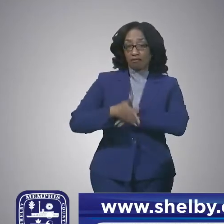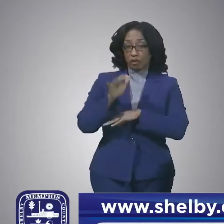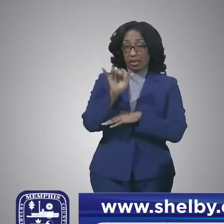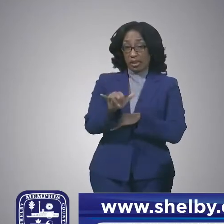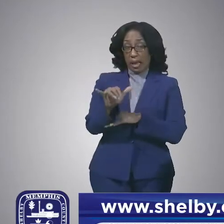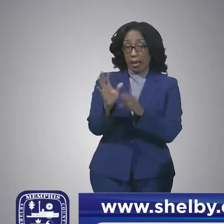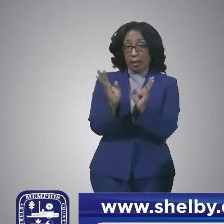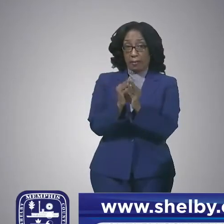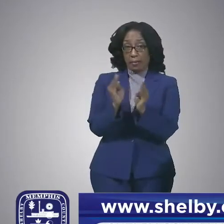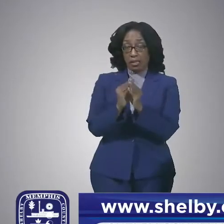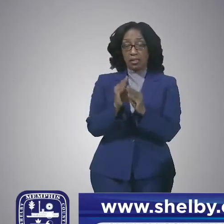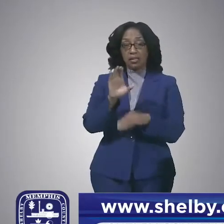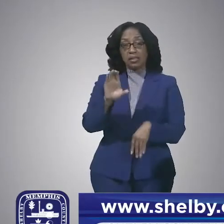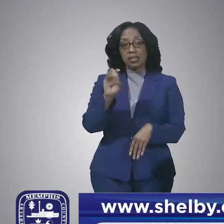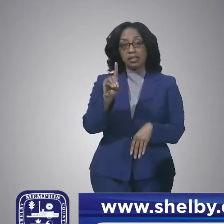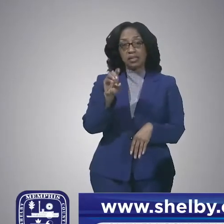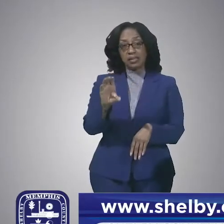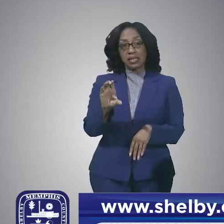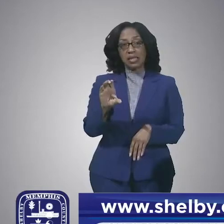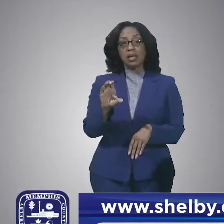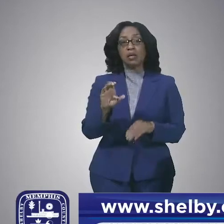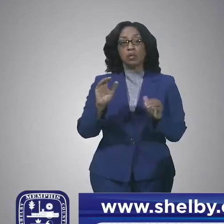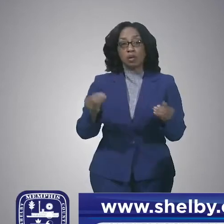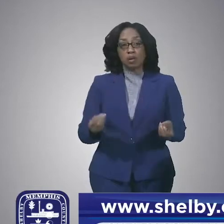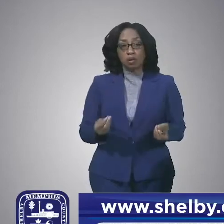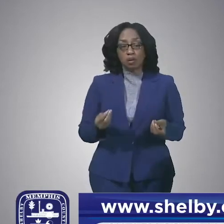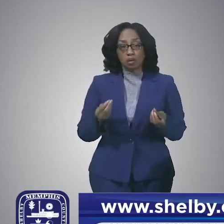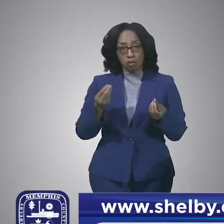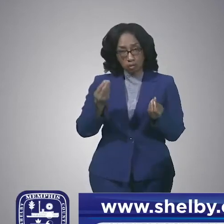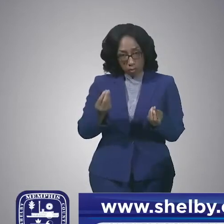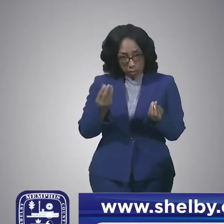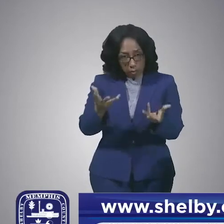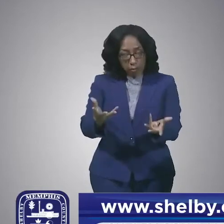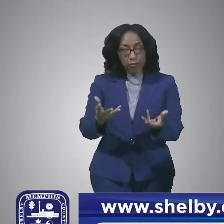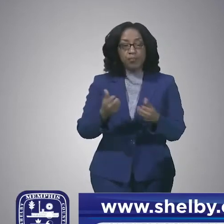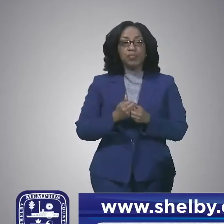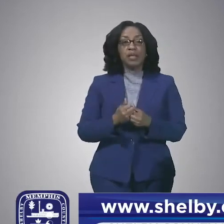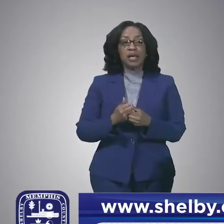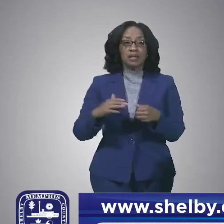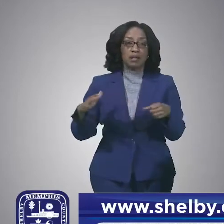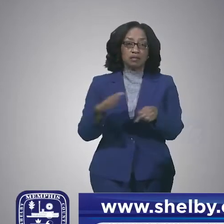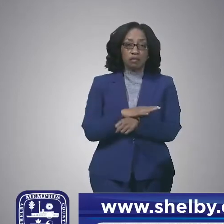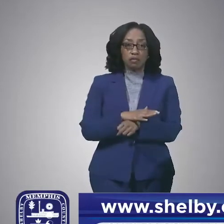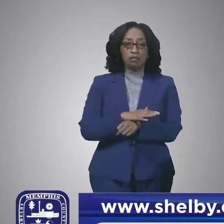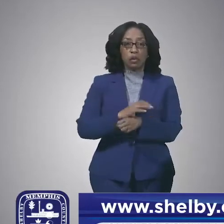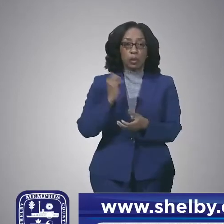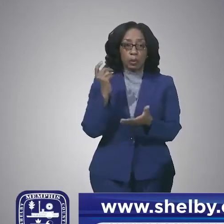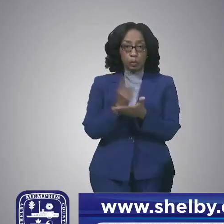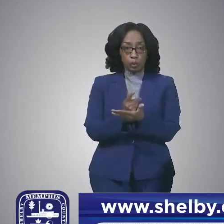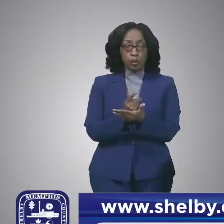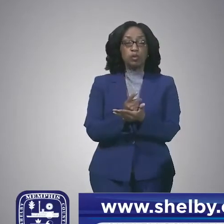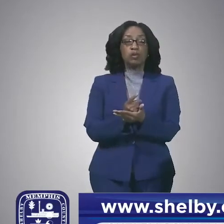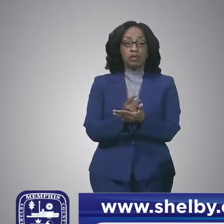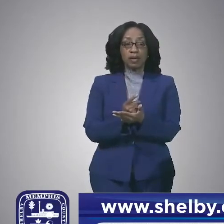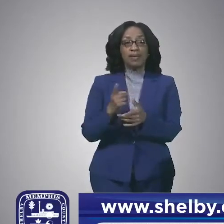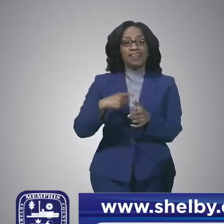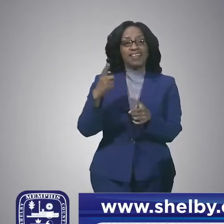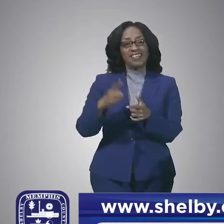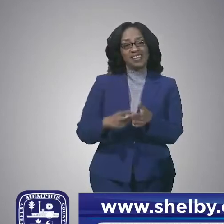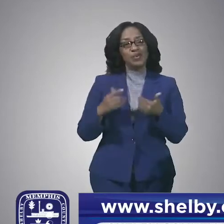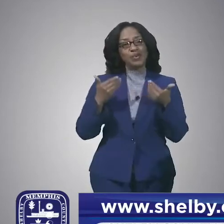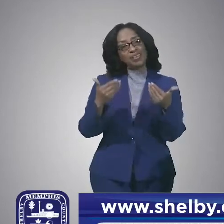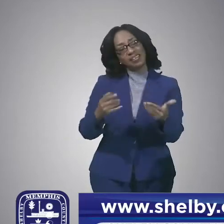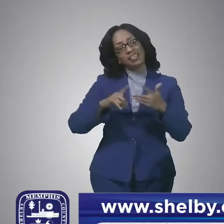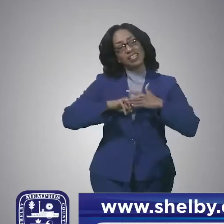meeting, then the CDC makes recommendations, the full approval is given, and at that point, we would be able to